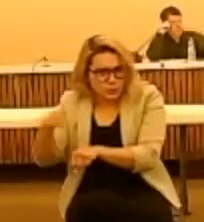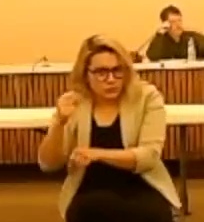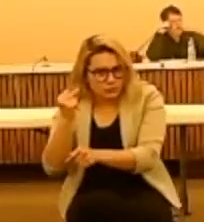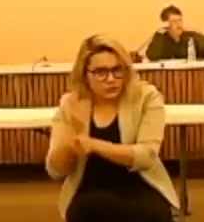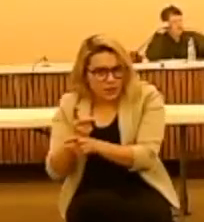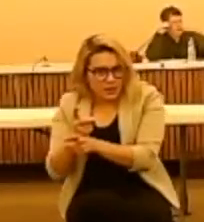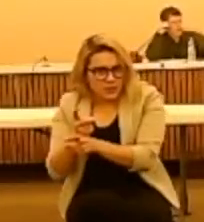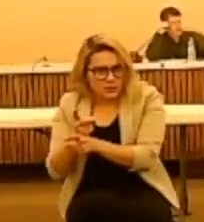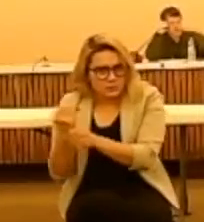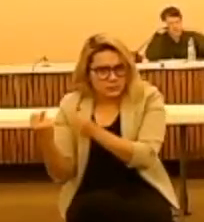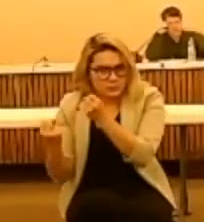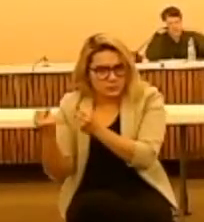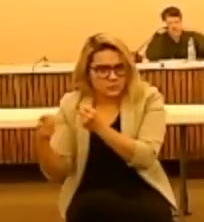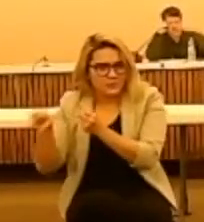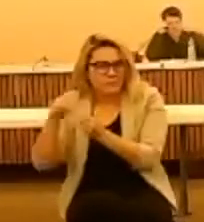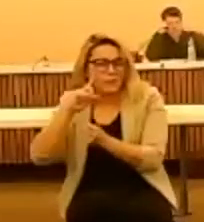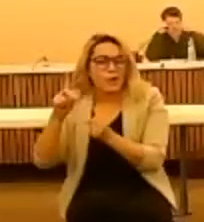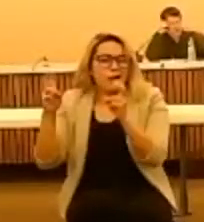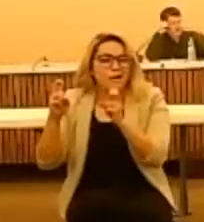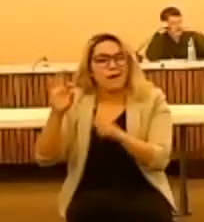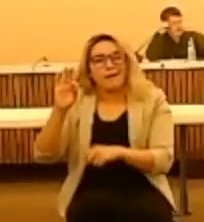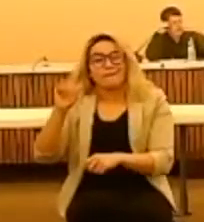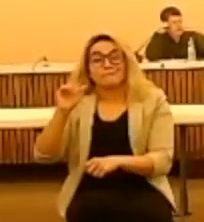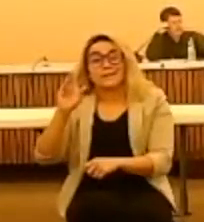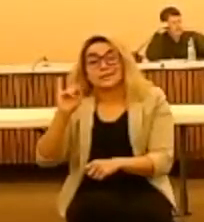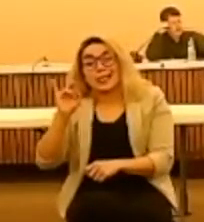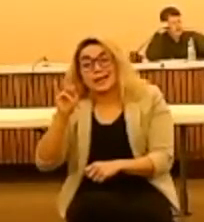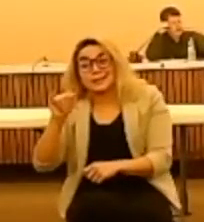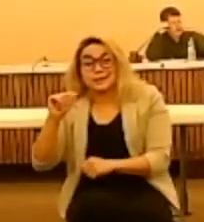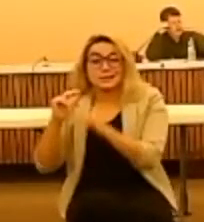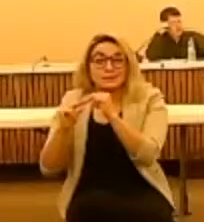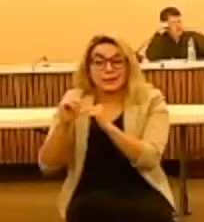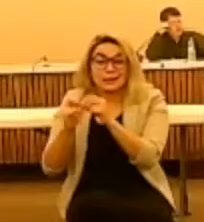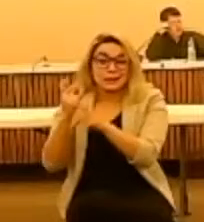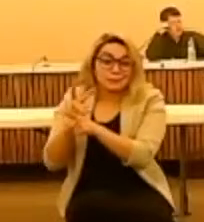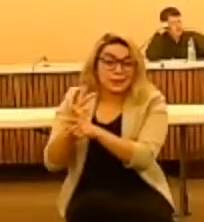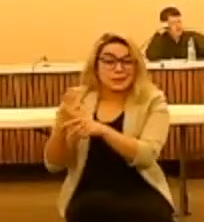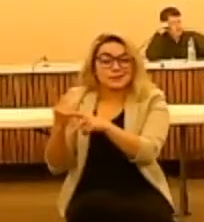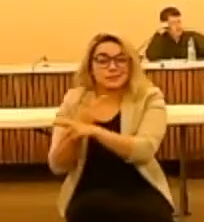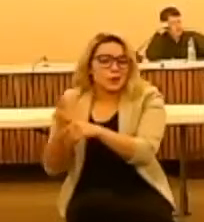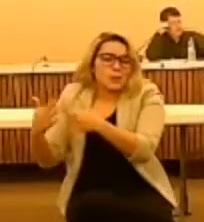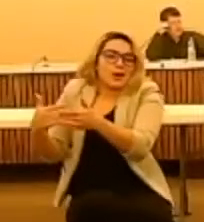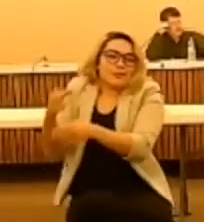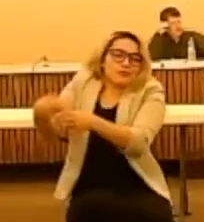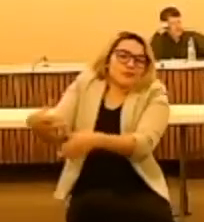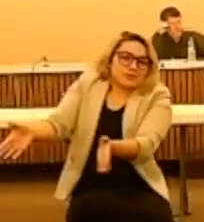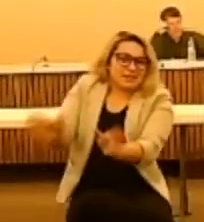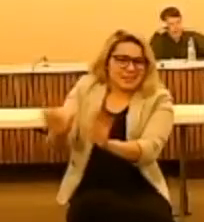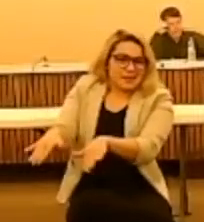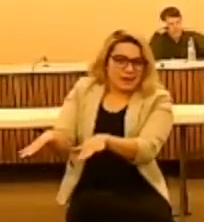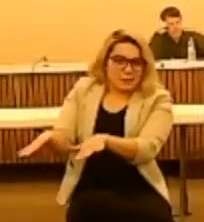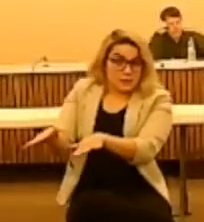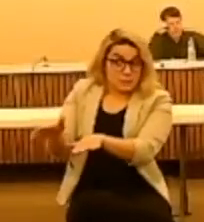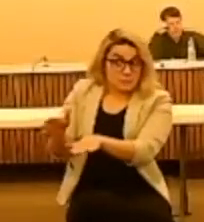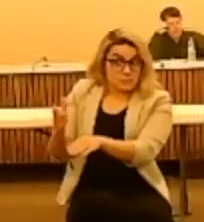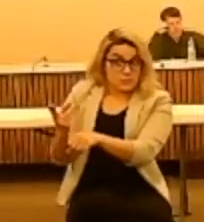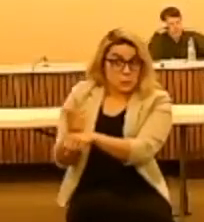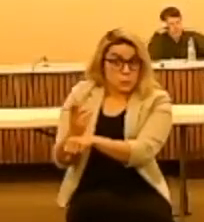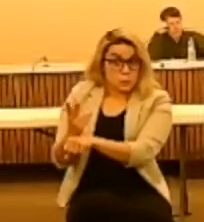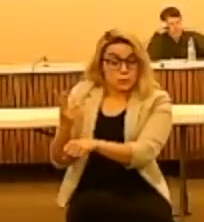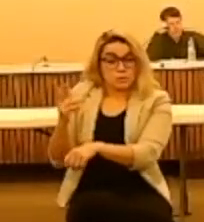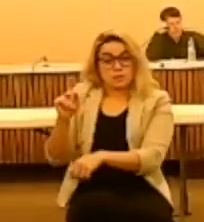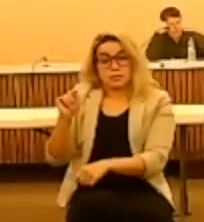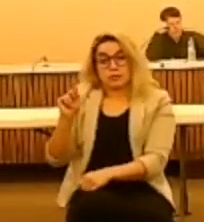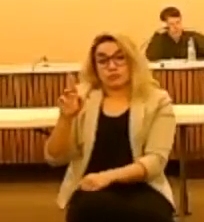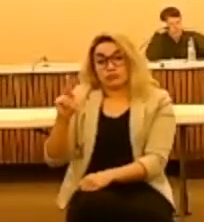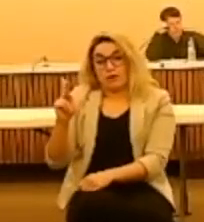Or facilities and grounds or whatever their name is today. Well, it should be very helpful. Yep. Yeah, I'm excited. I'm hoping